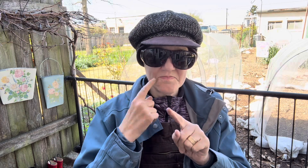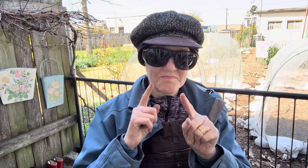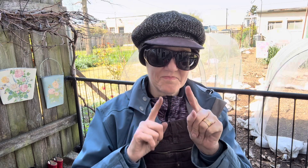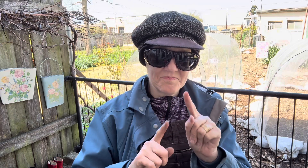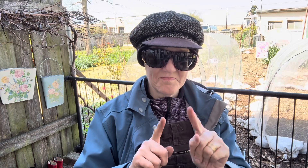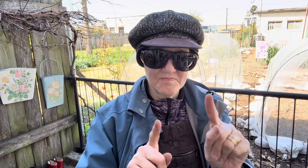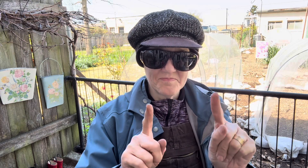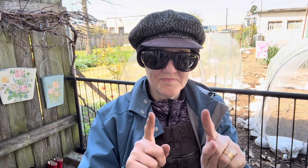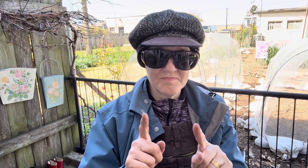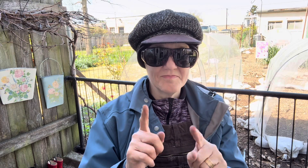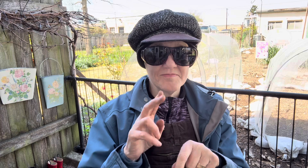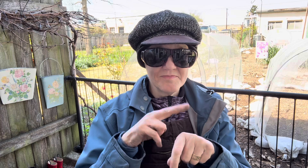soil temperatures.